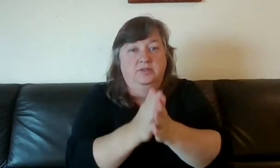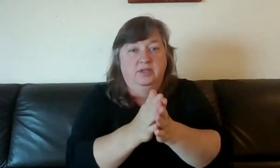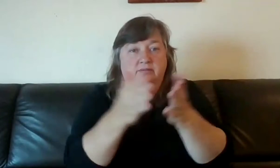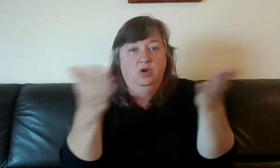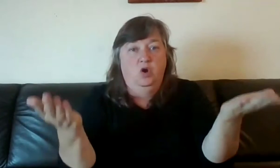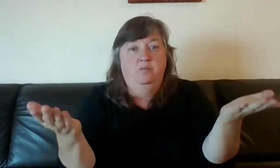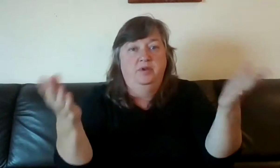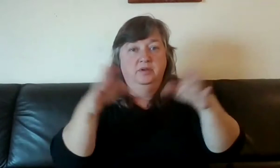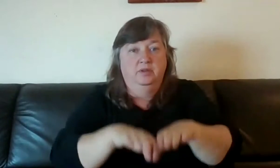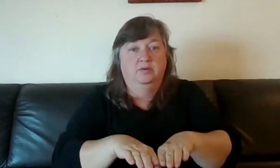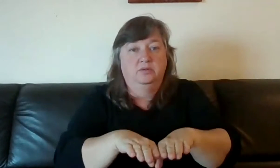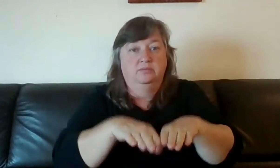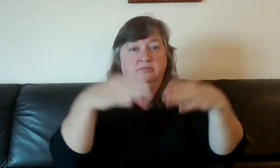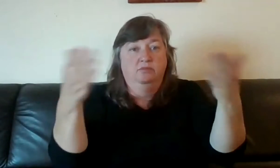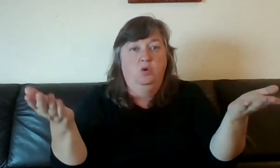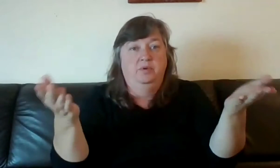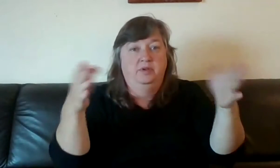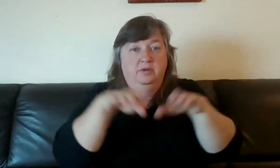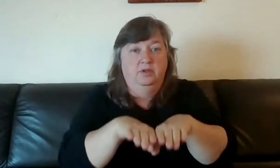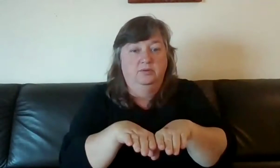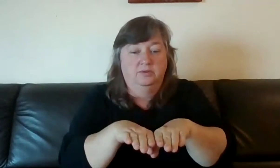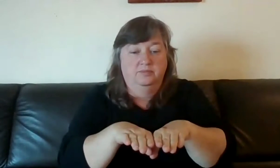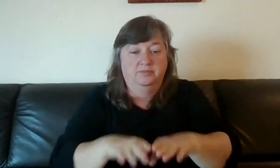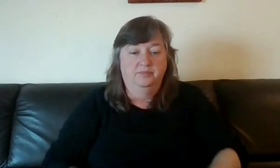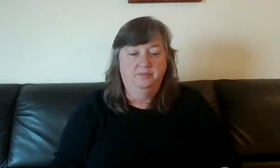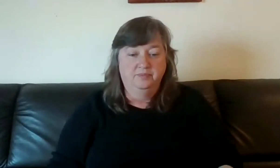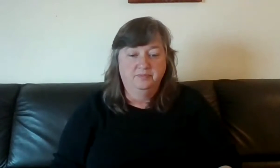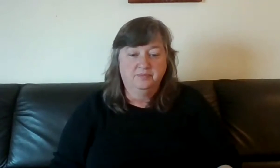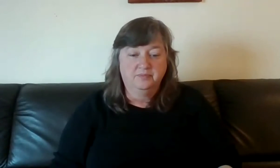closing, open, close, open, close.